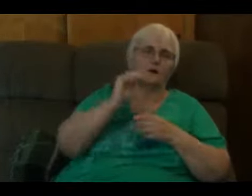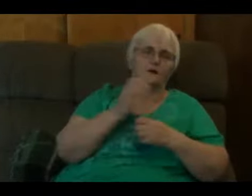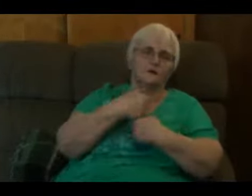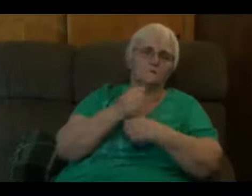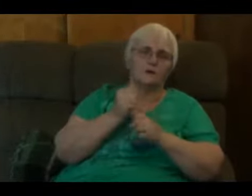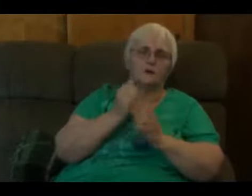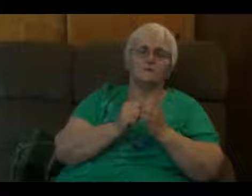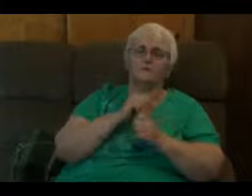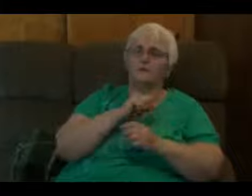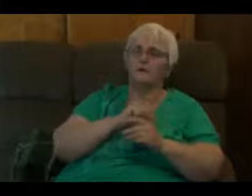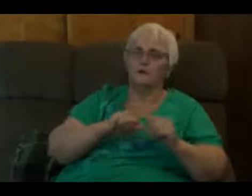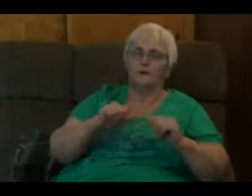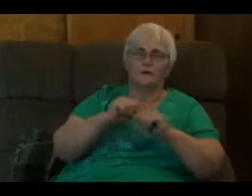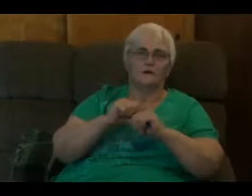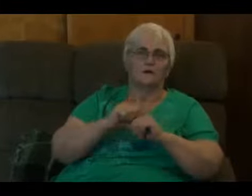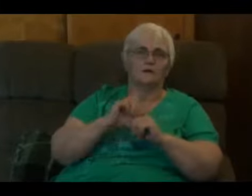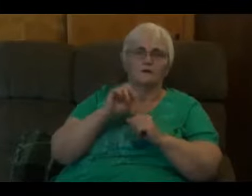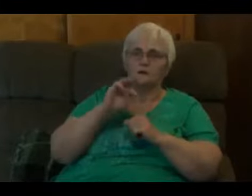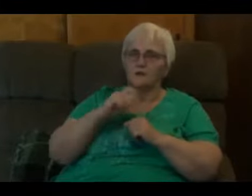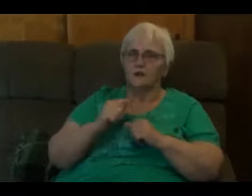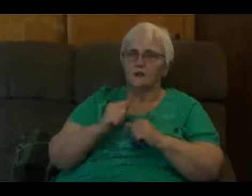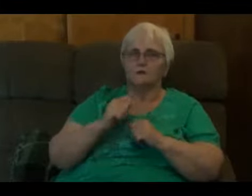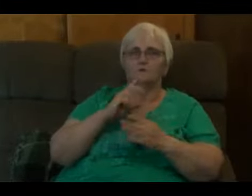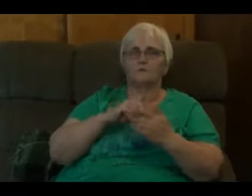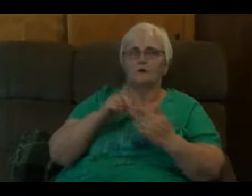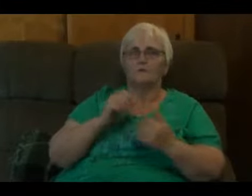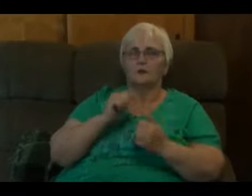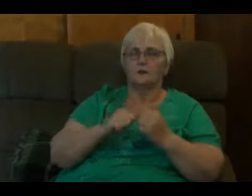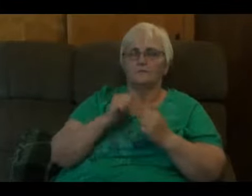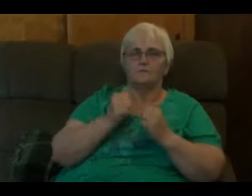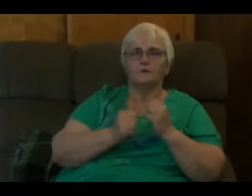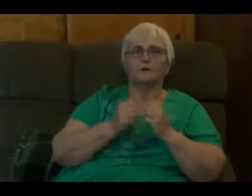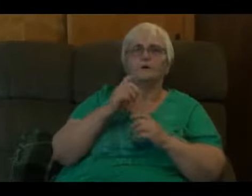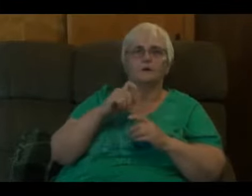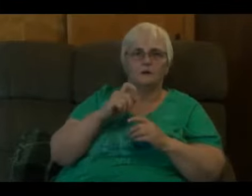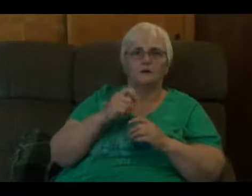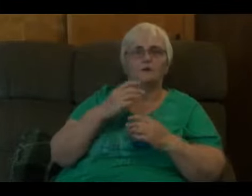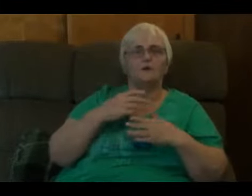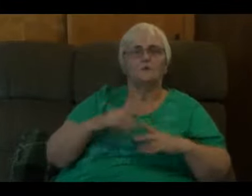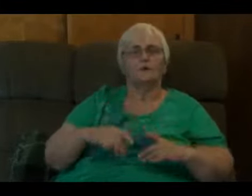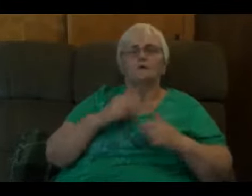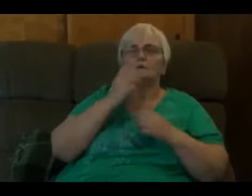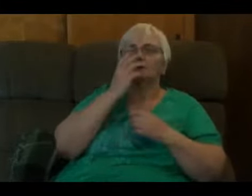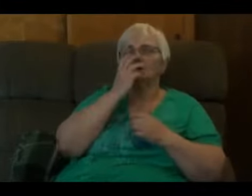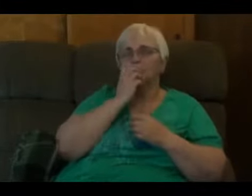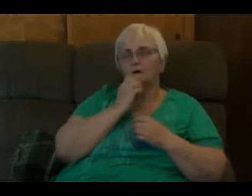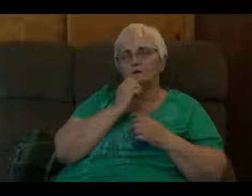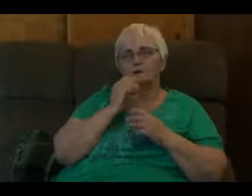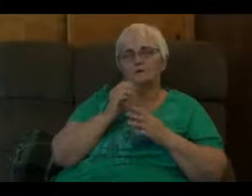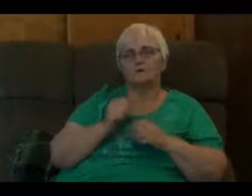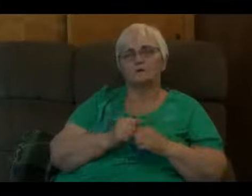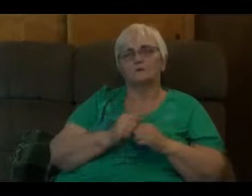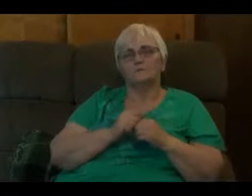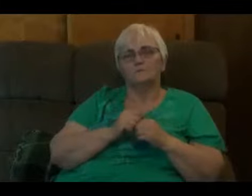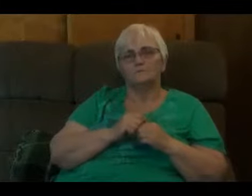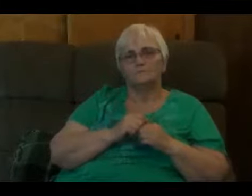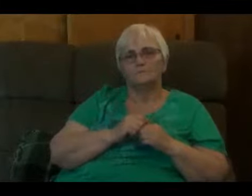of development, and in every need. Human life is precious. Hallelujah.